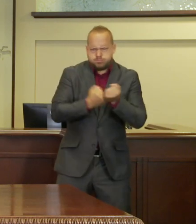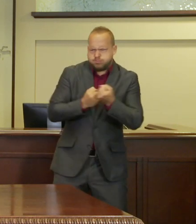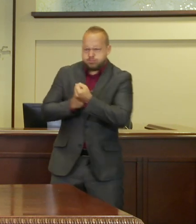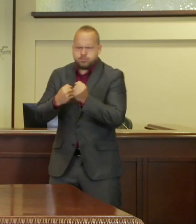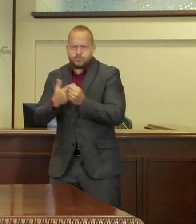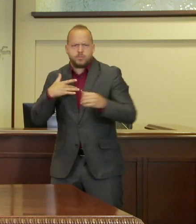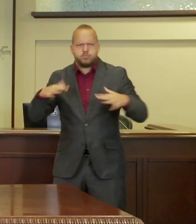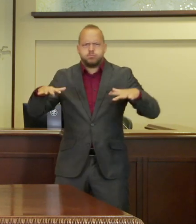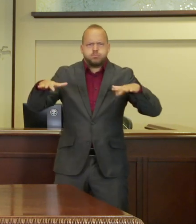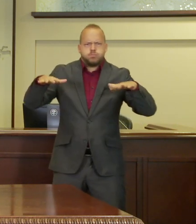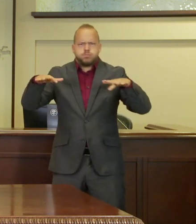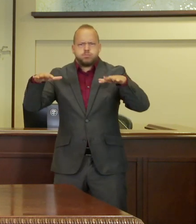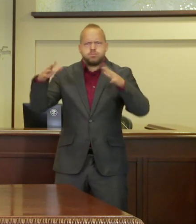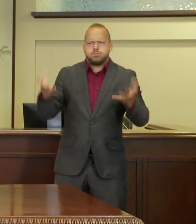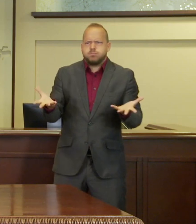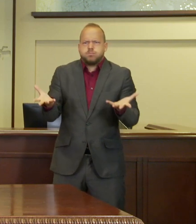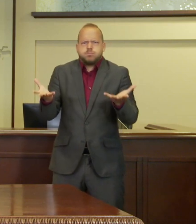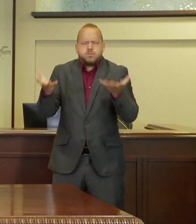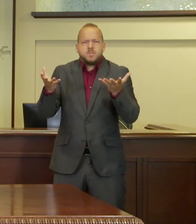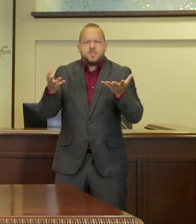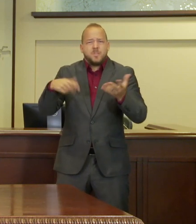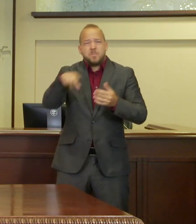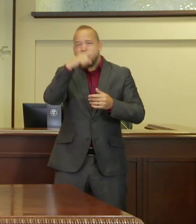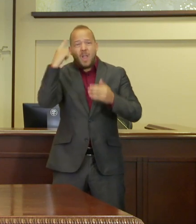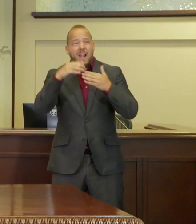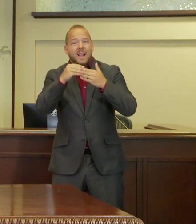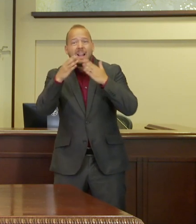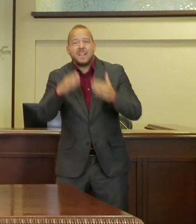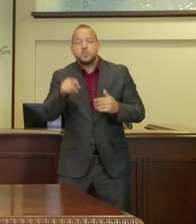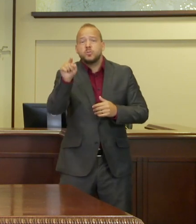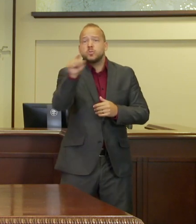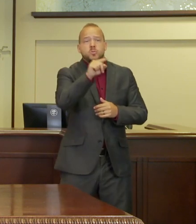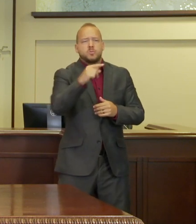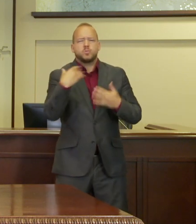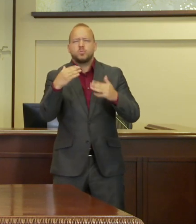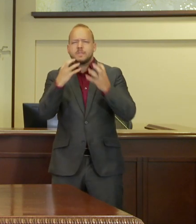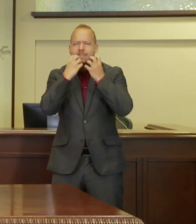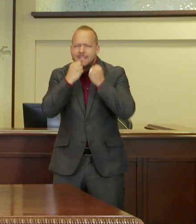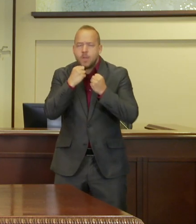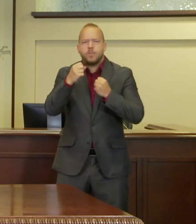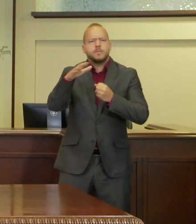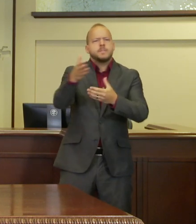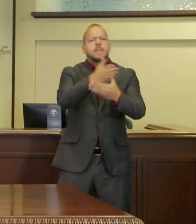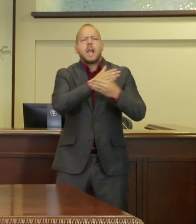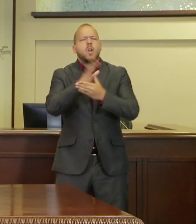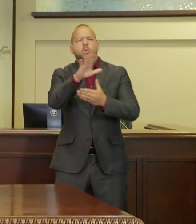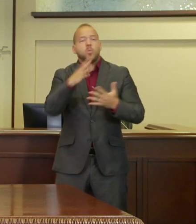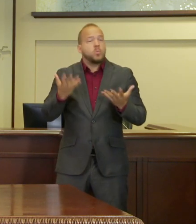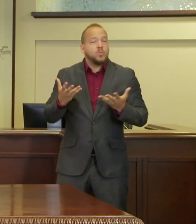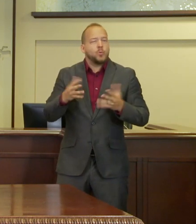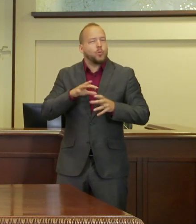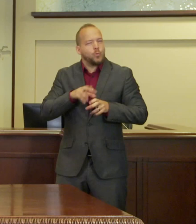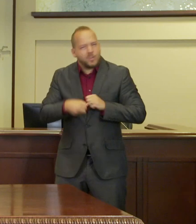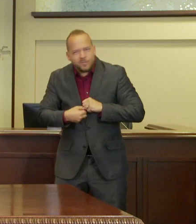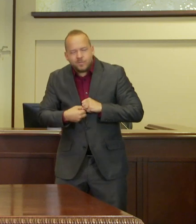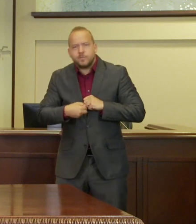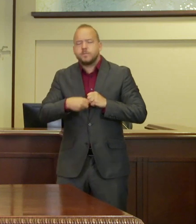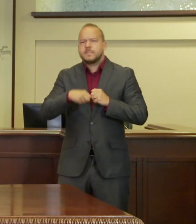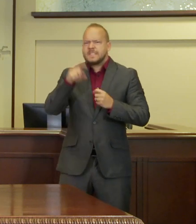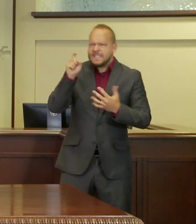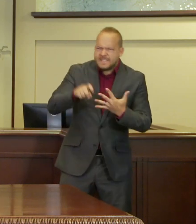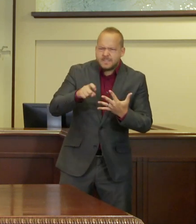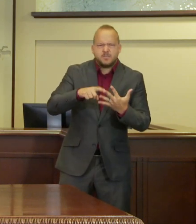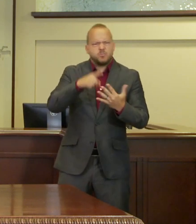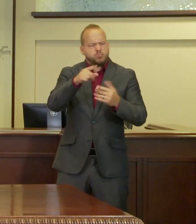Black leaders in our community have graciously shared their pain and their resilience and their ideas